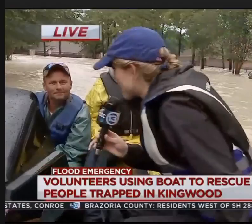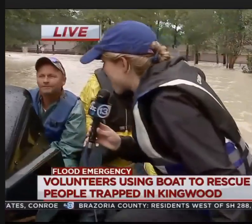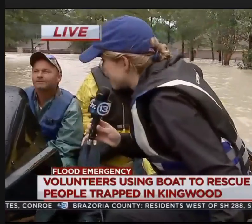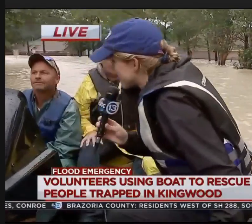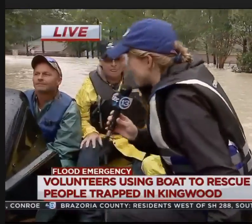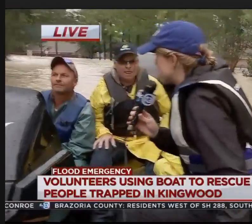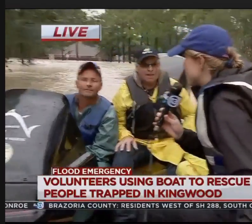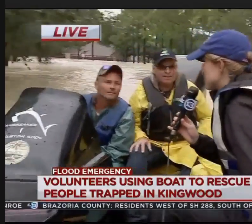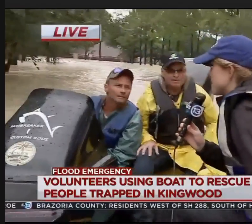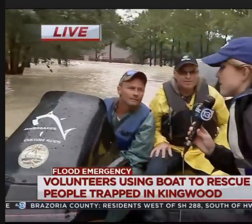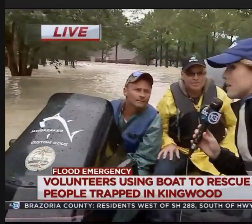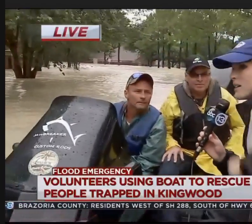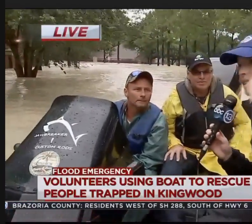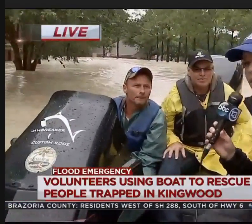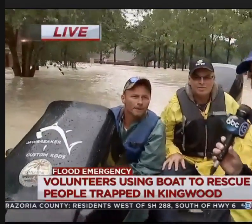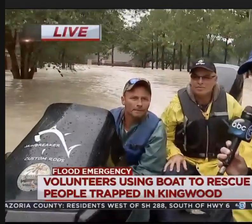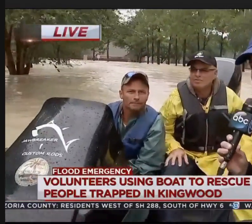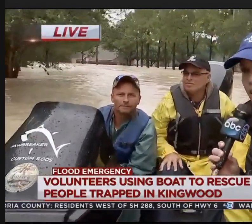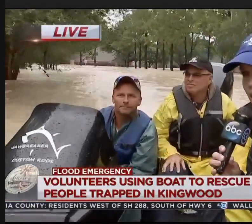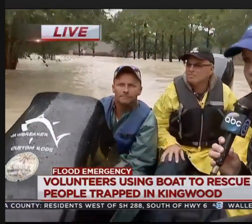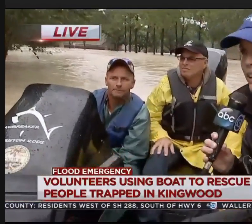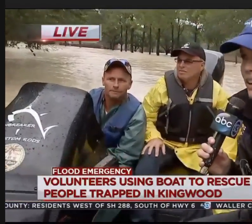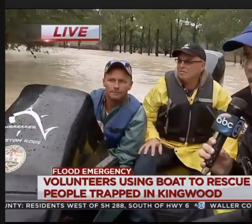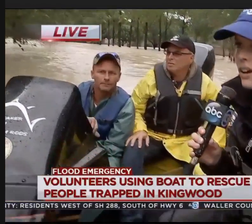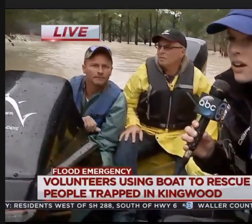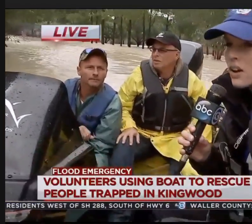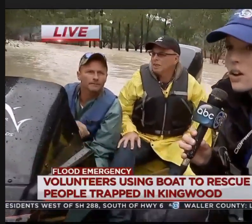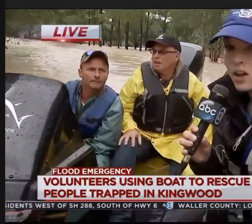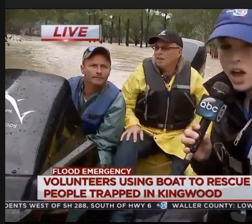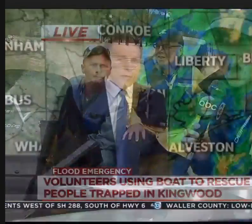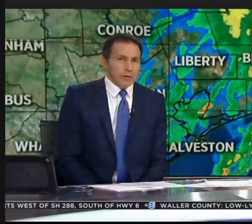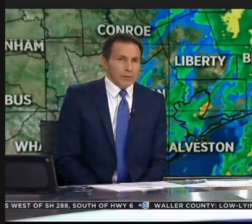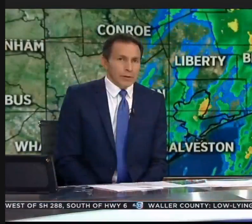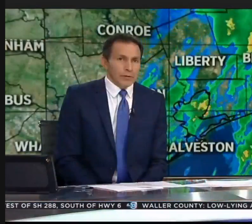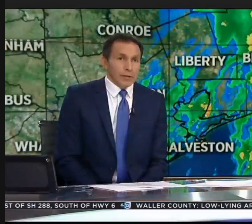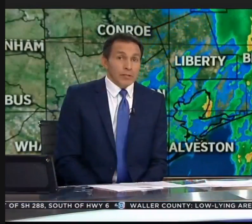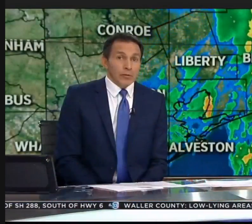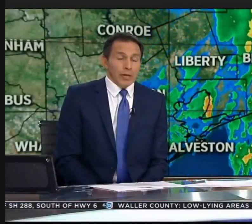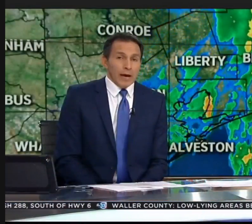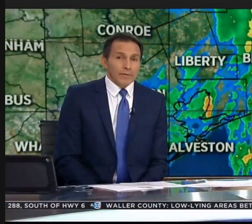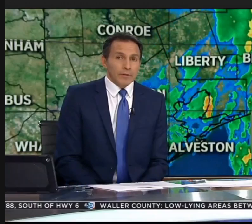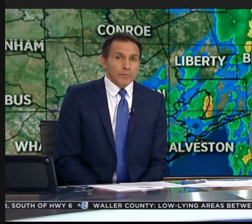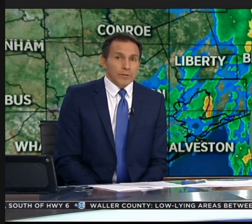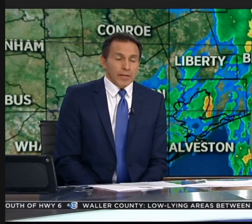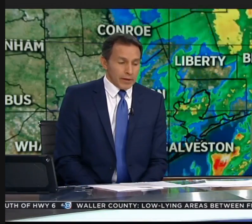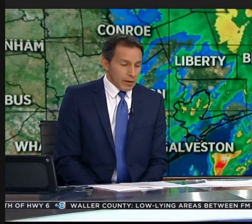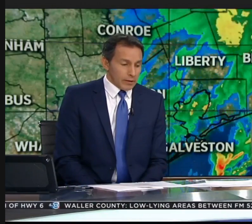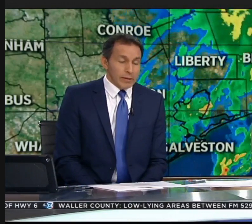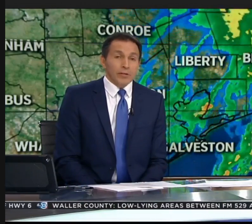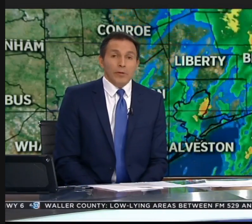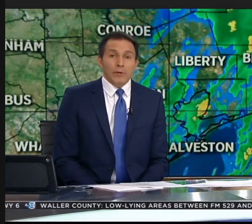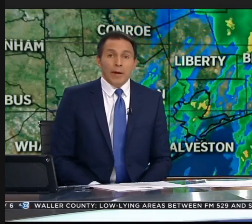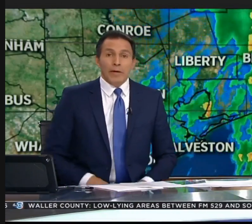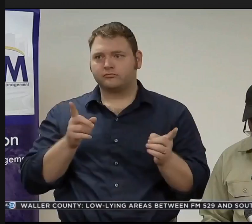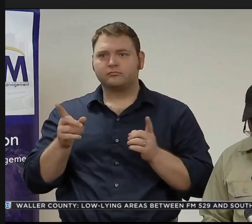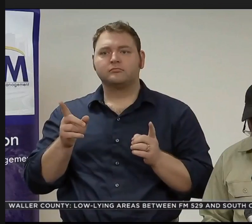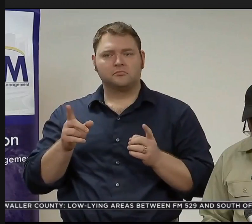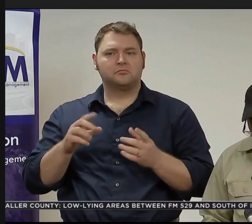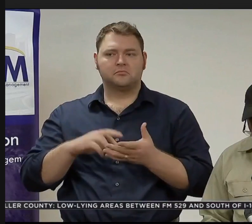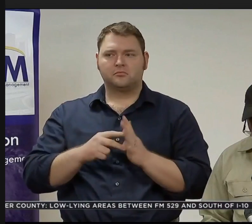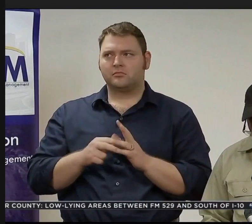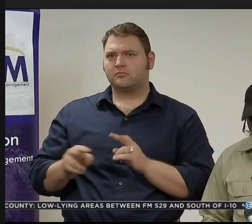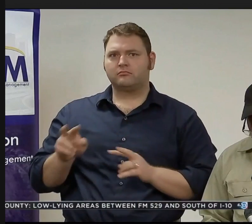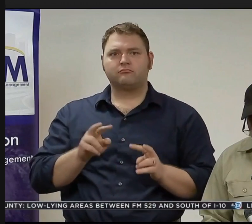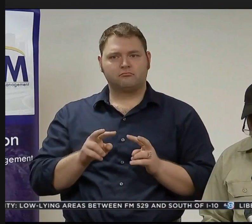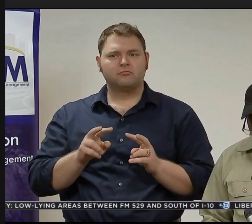guys, if you don't mind. Sorry, we're going to have to interrupt you, Caitlin. We have a news conference to go to. We certainly do. Let's go live to City Hall, and let's go to the mayor. He's